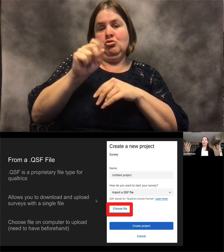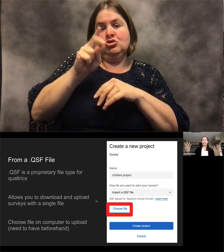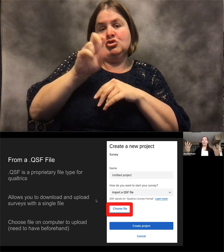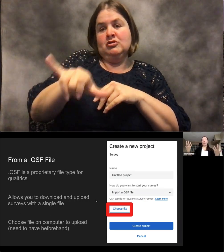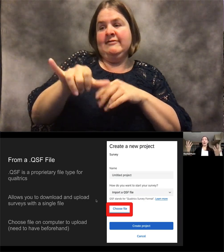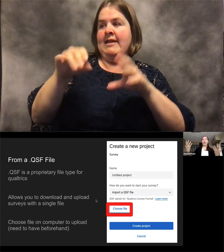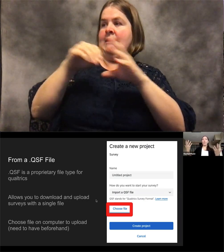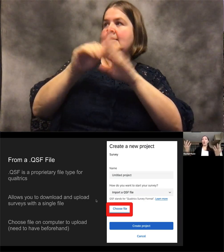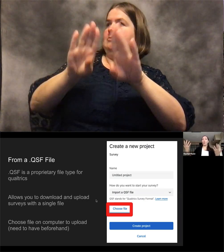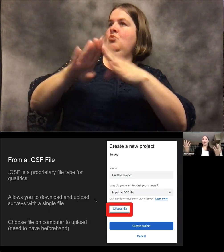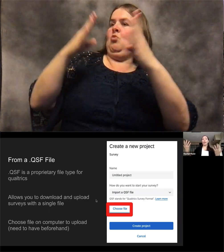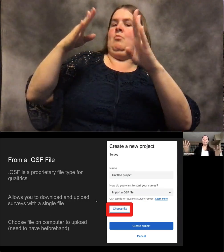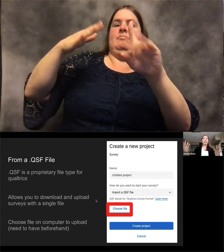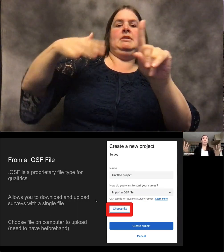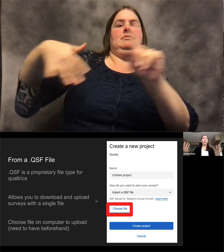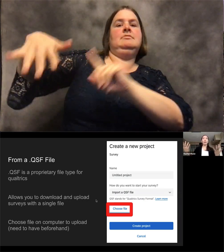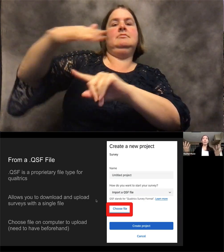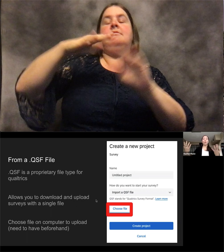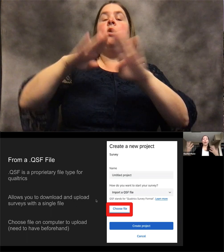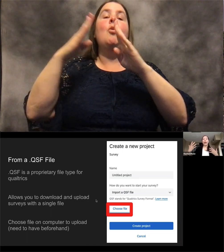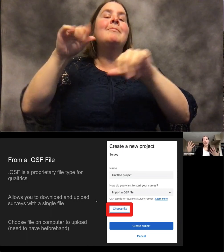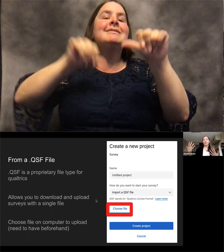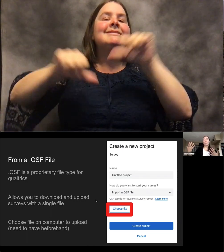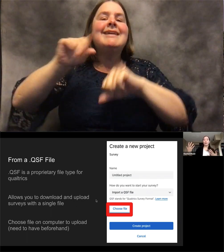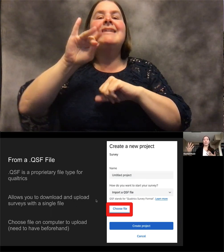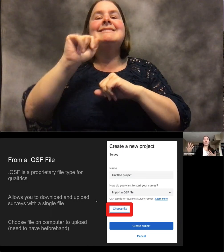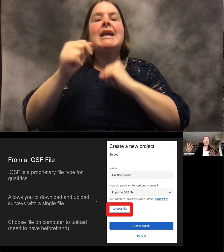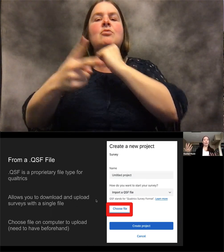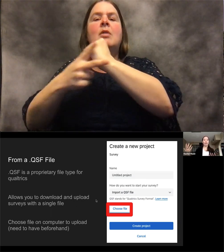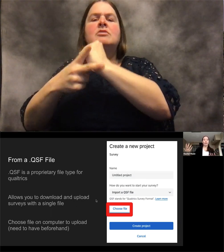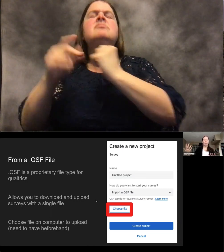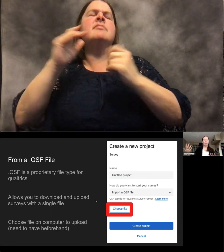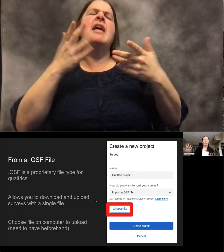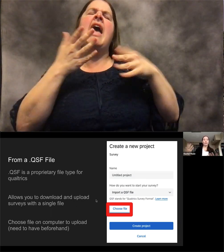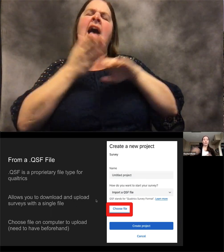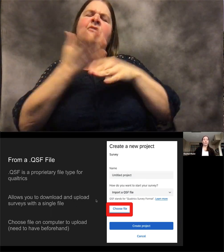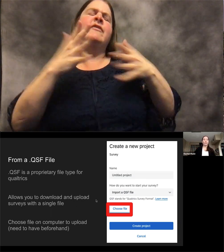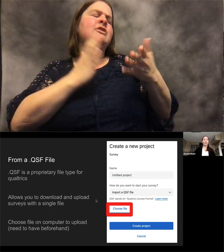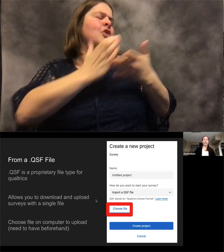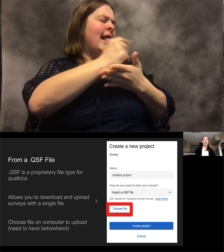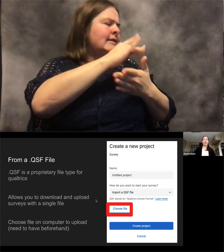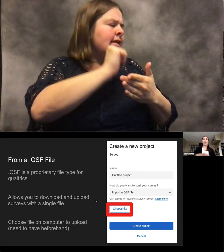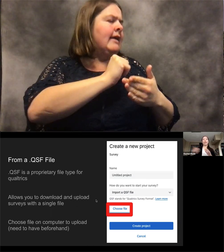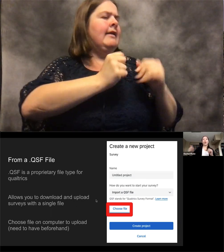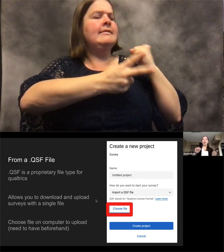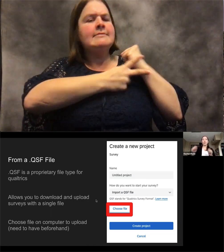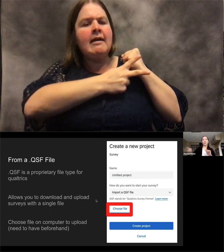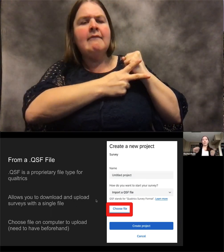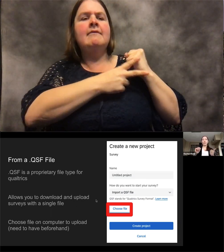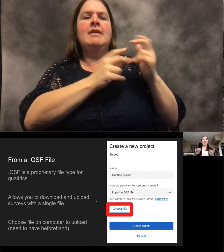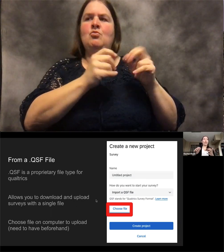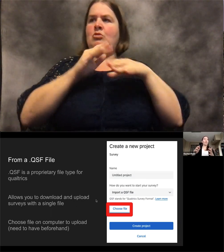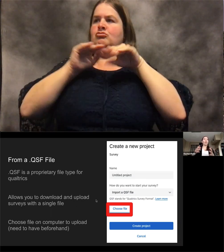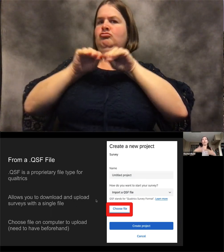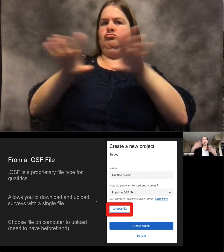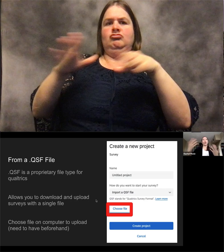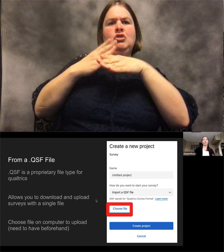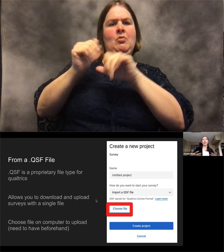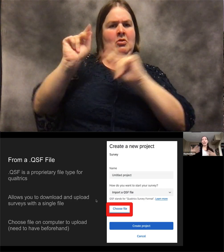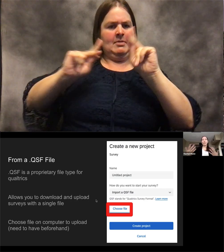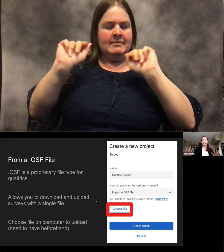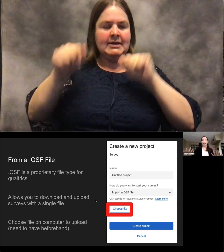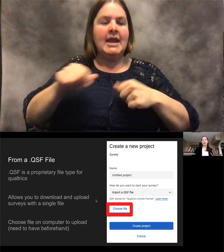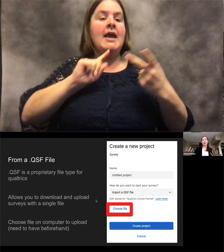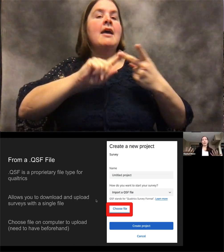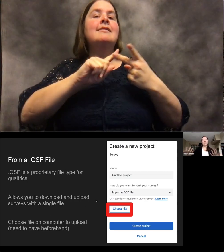an open science data repository after you've finished collecting the data. It can also facilitate, sharing